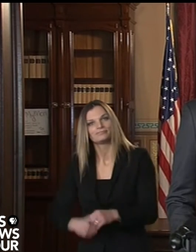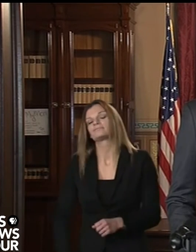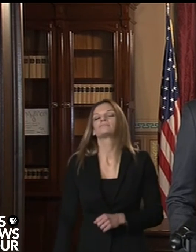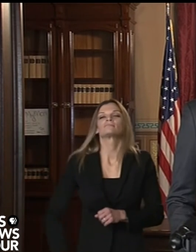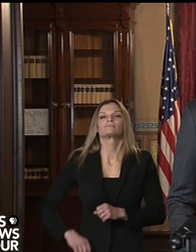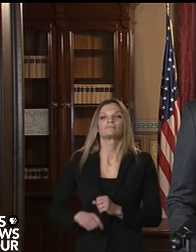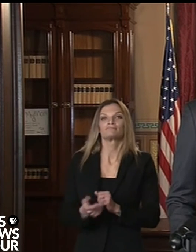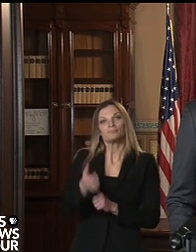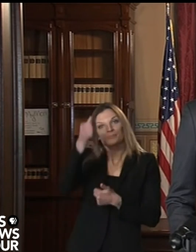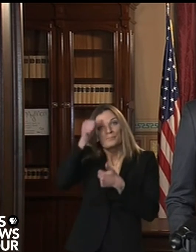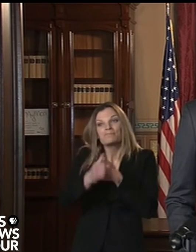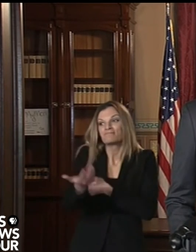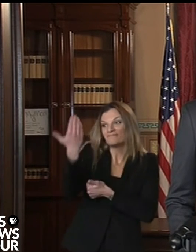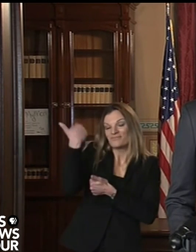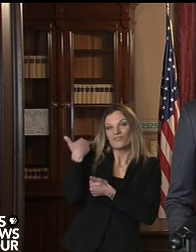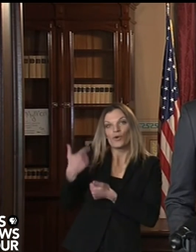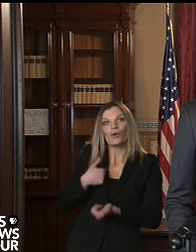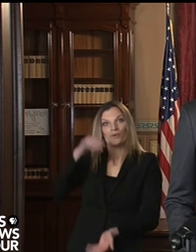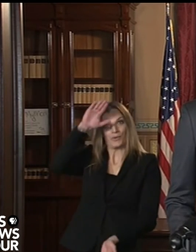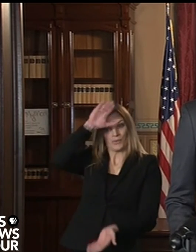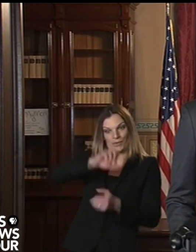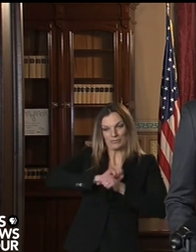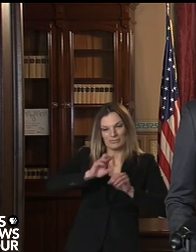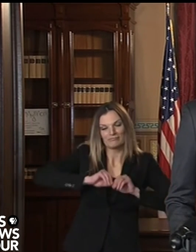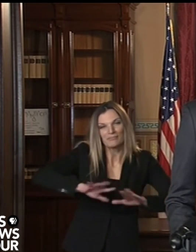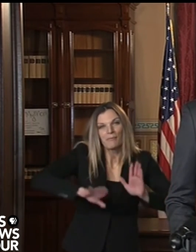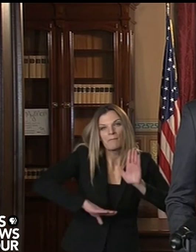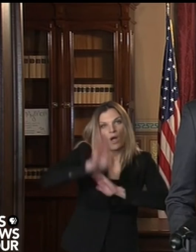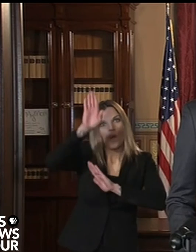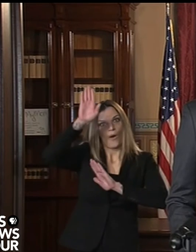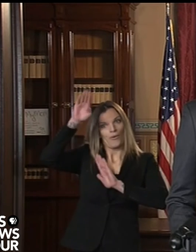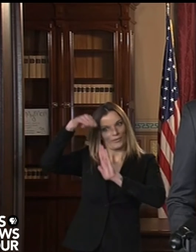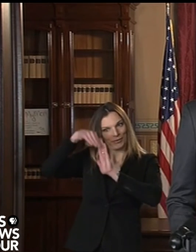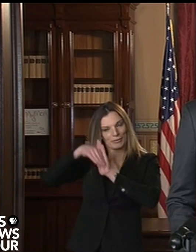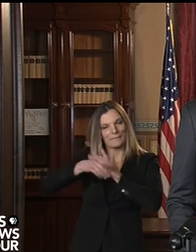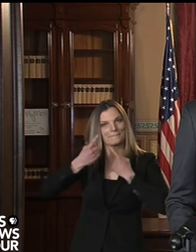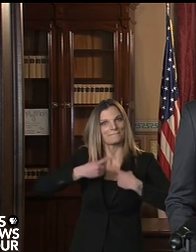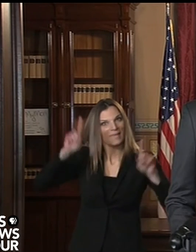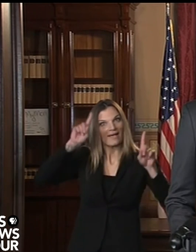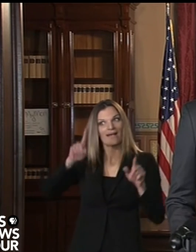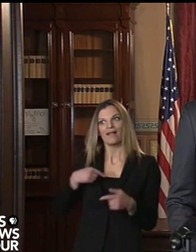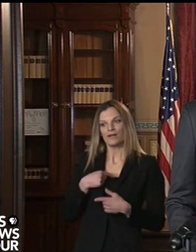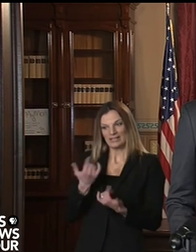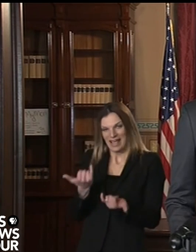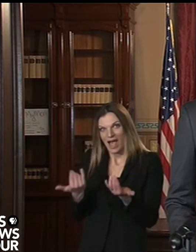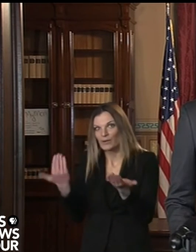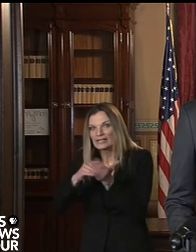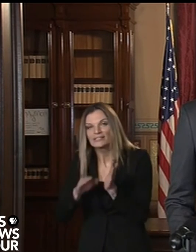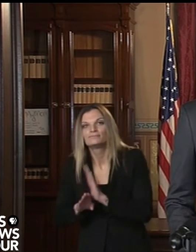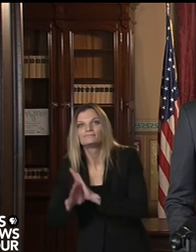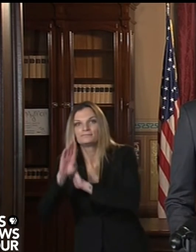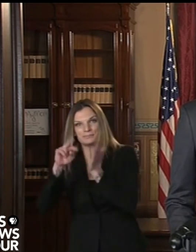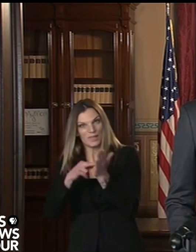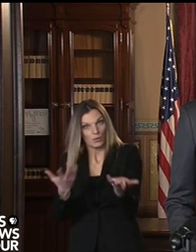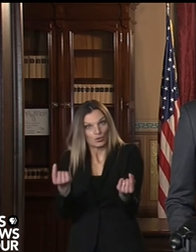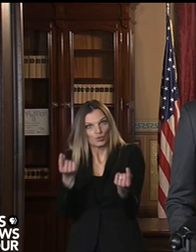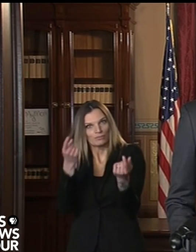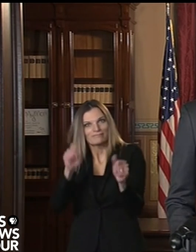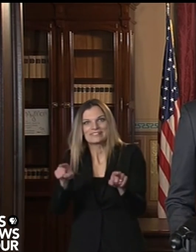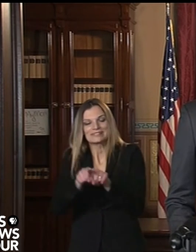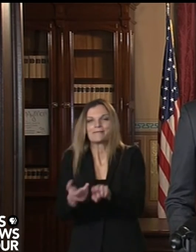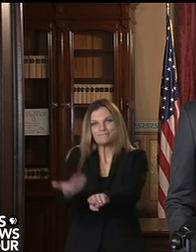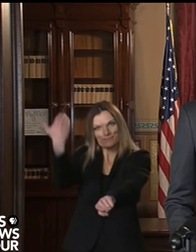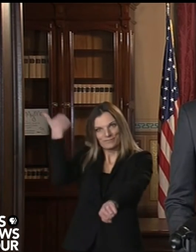this virus previously by listening to the medical experts, and we can do it again. And positive news is within